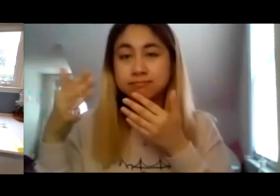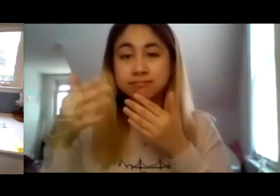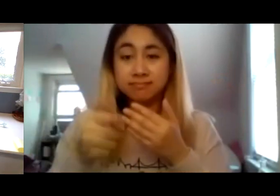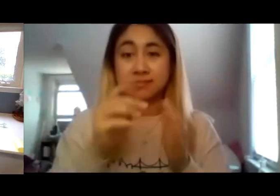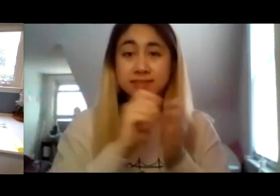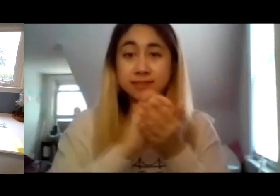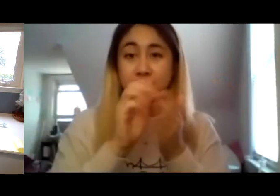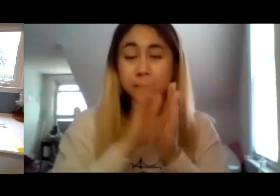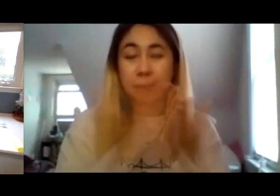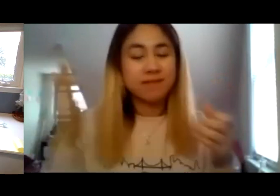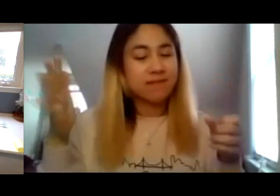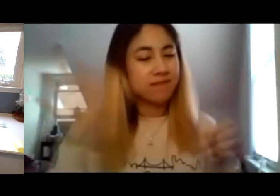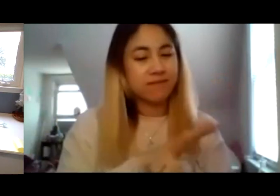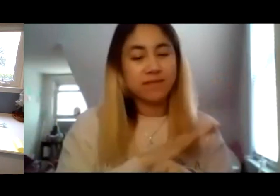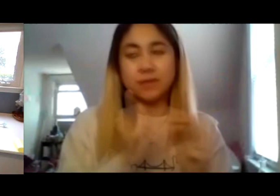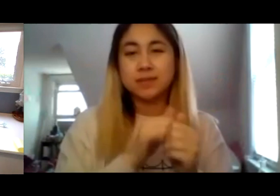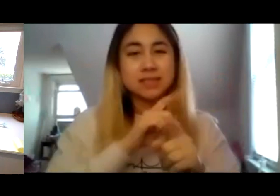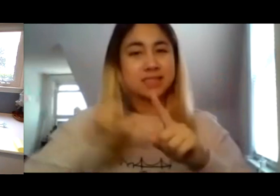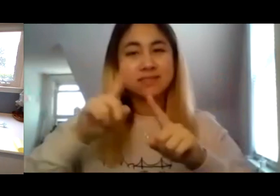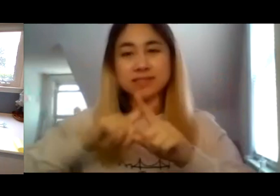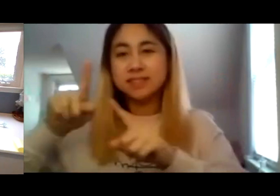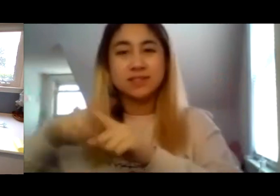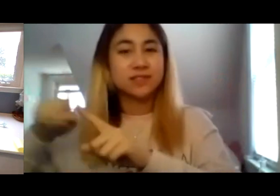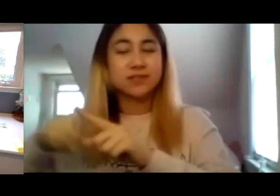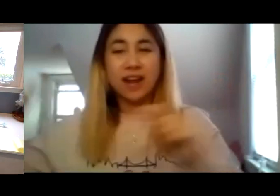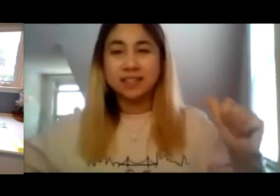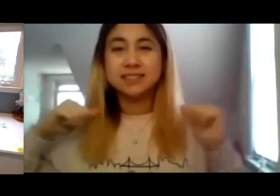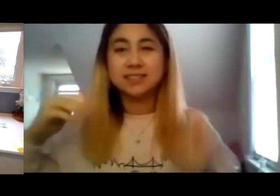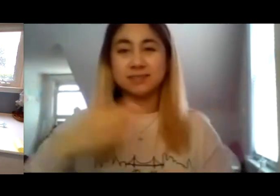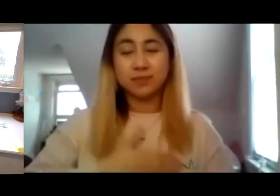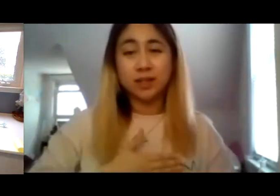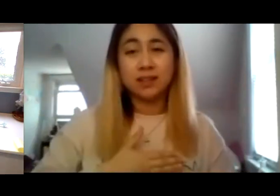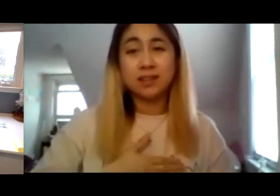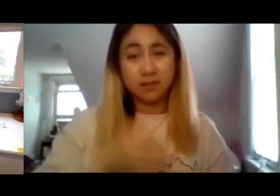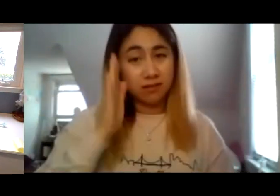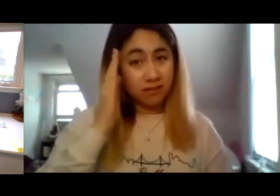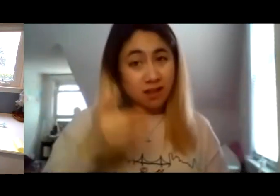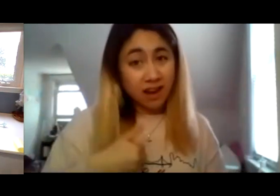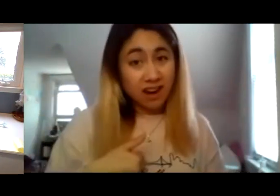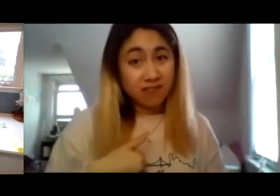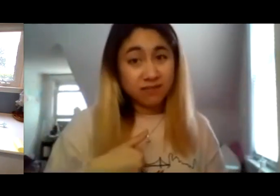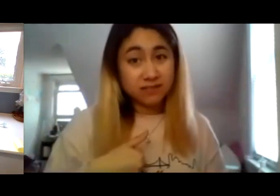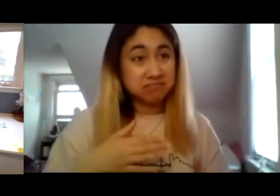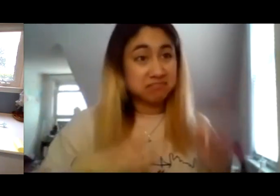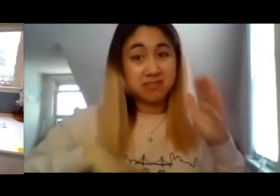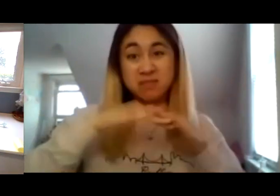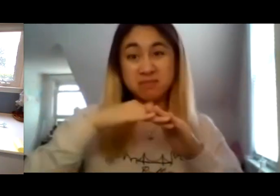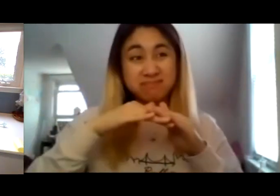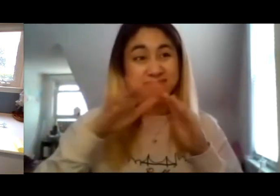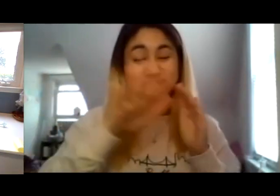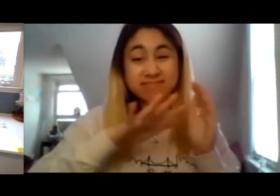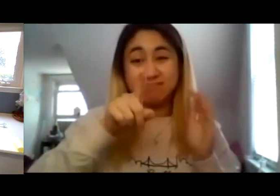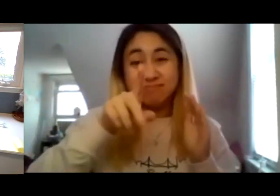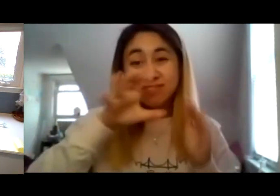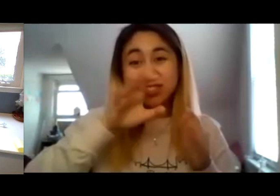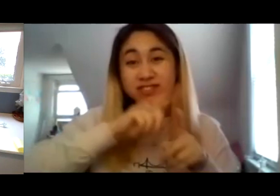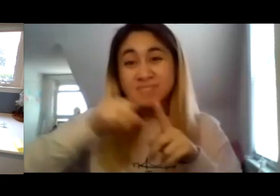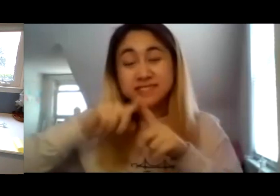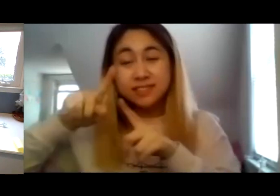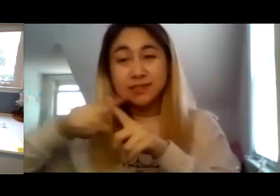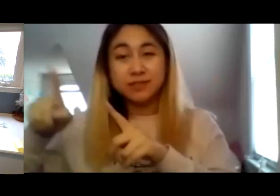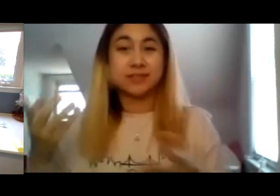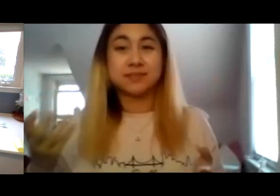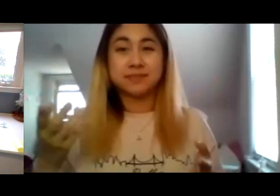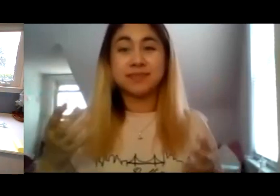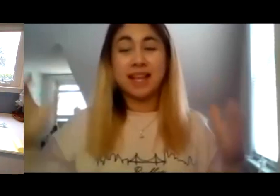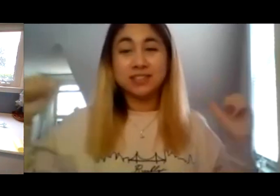different exercises, breathings. We're going to have almost 100 different exercises and breathings and movements in here that we can use whenever